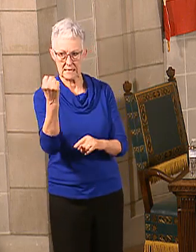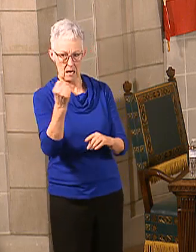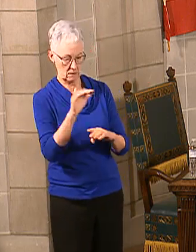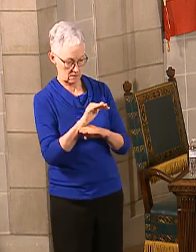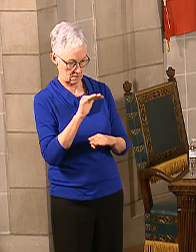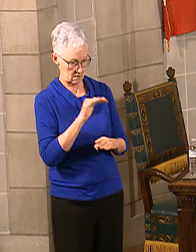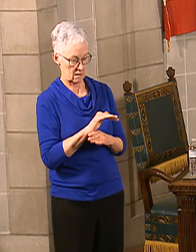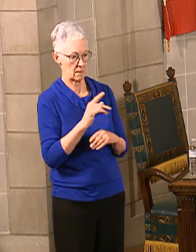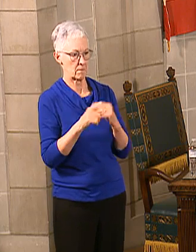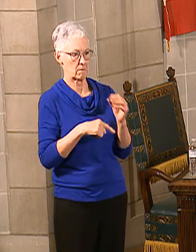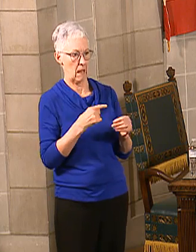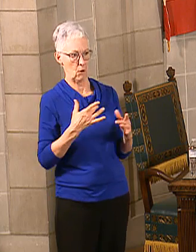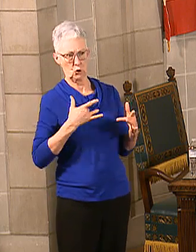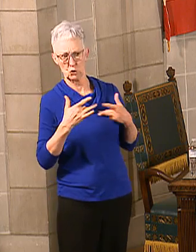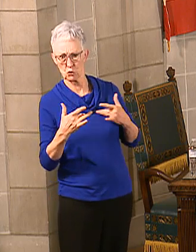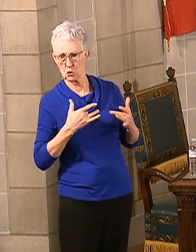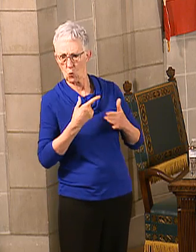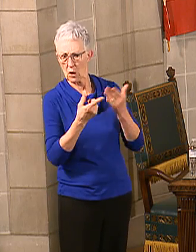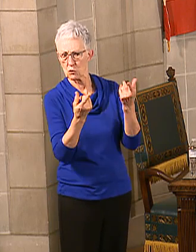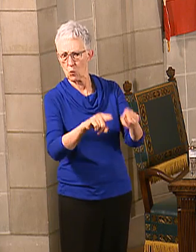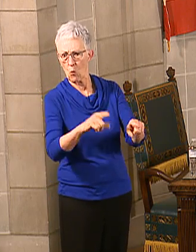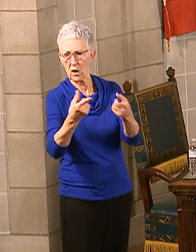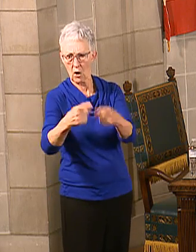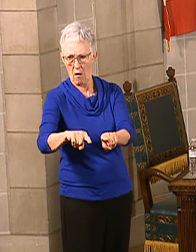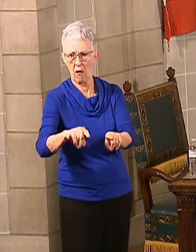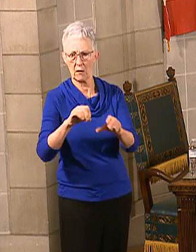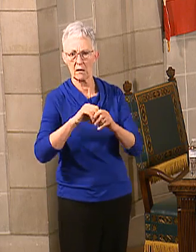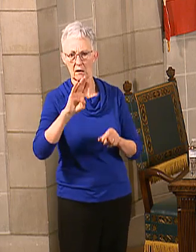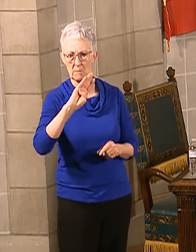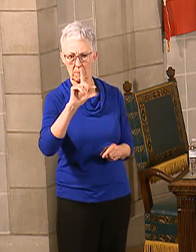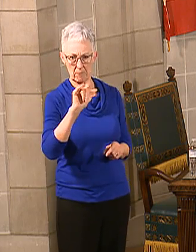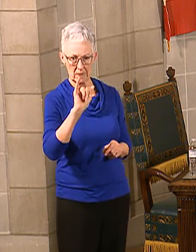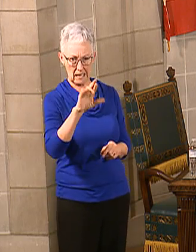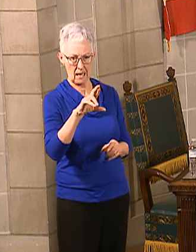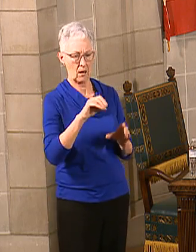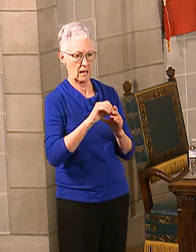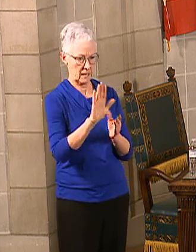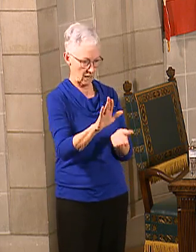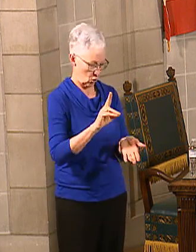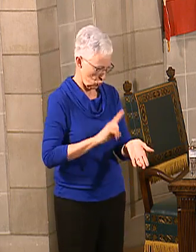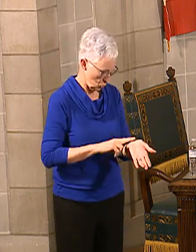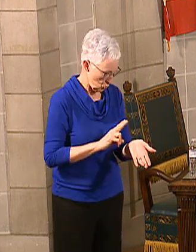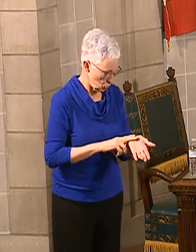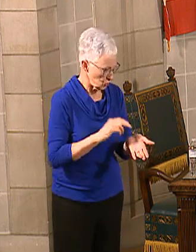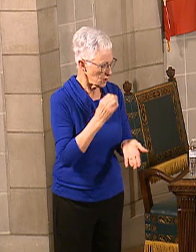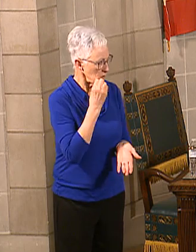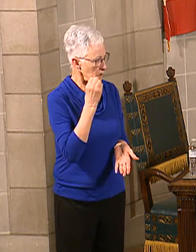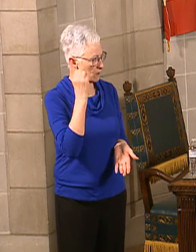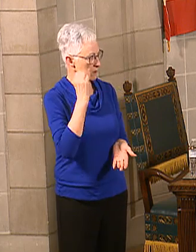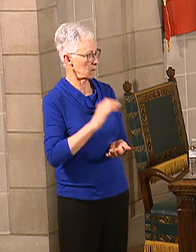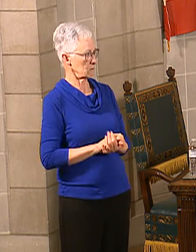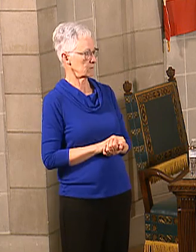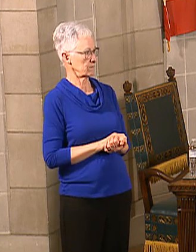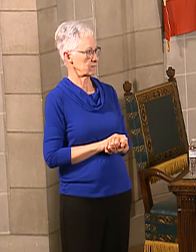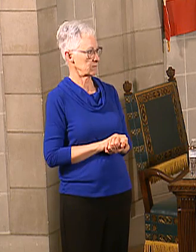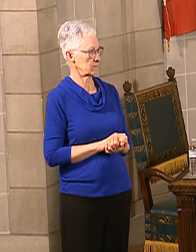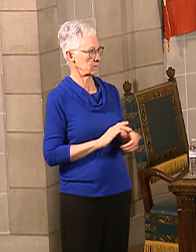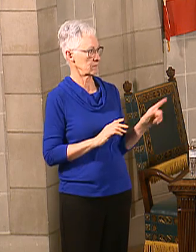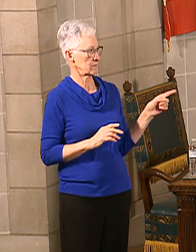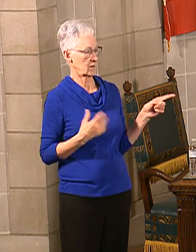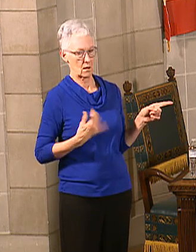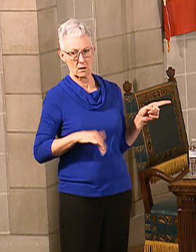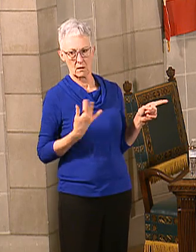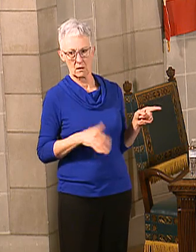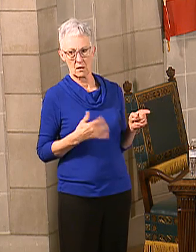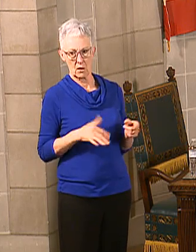the Blair Carter House facility. And I can't tell you how hard